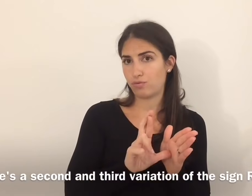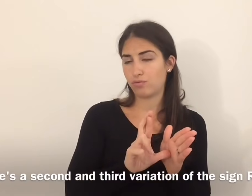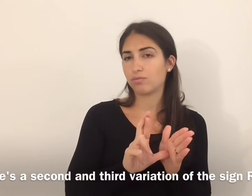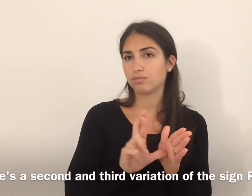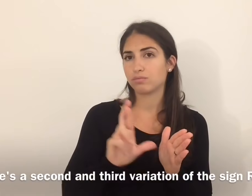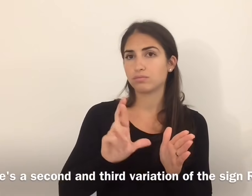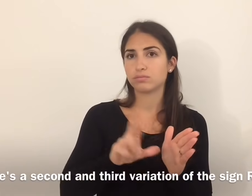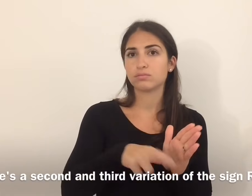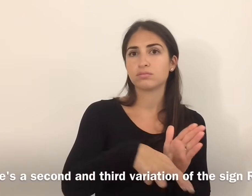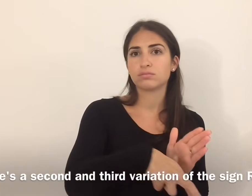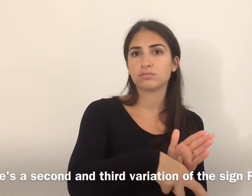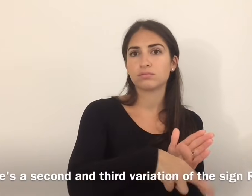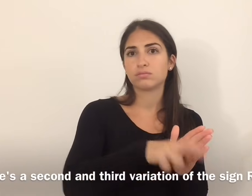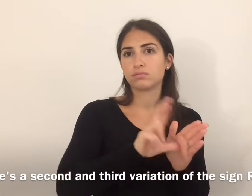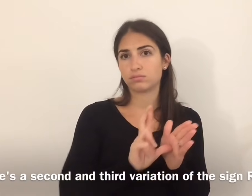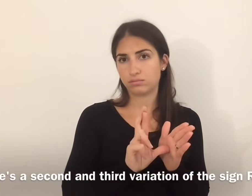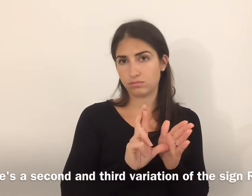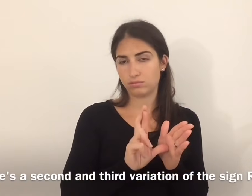shape, review.